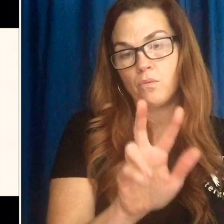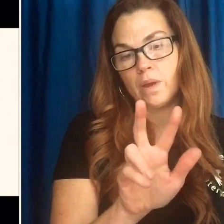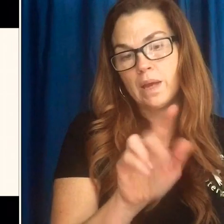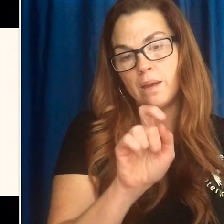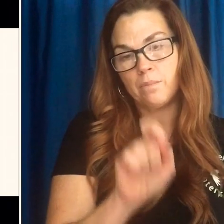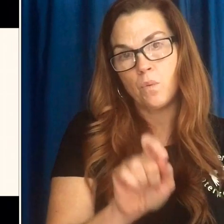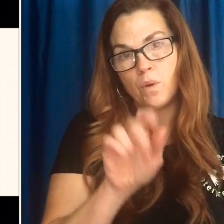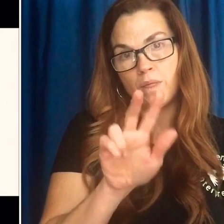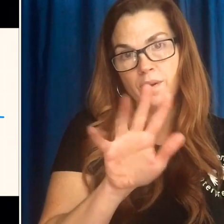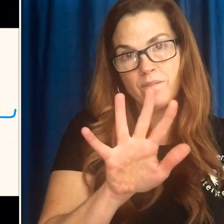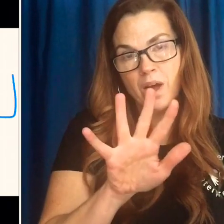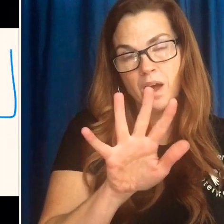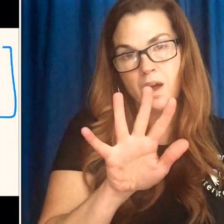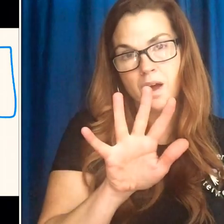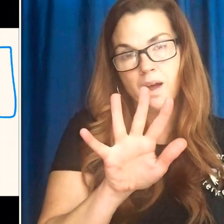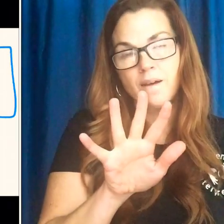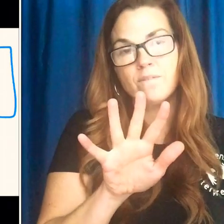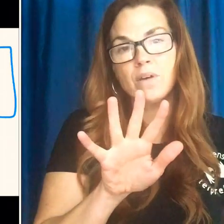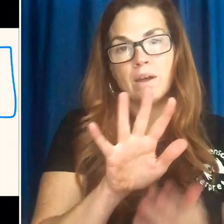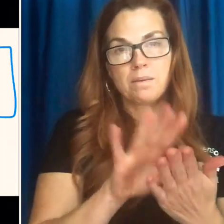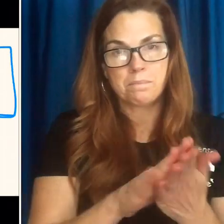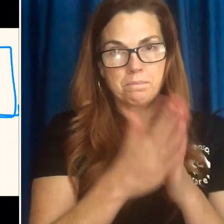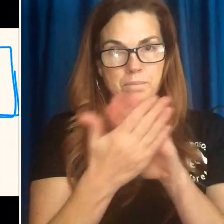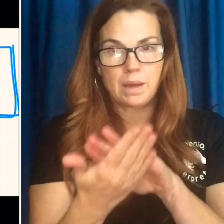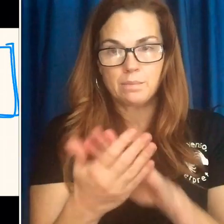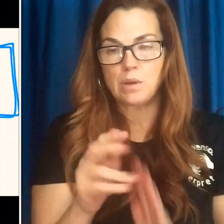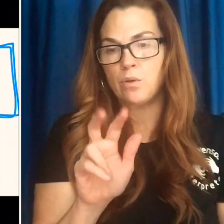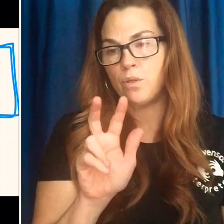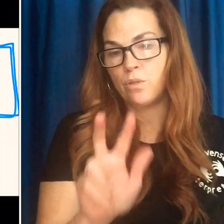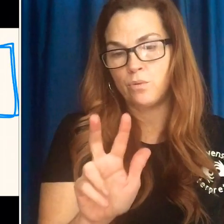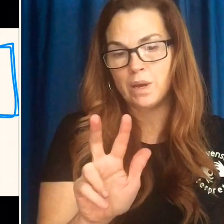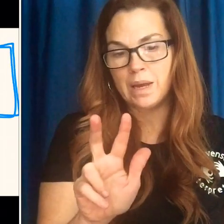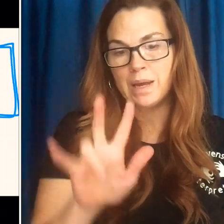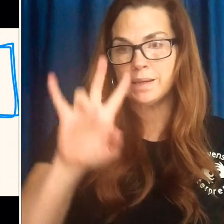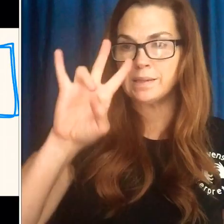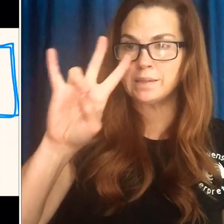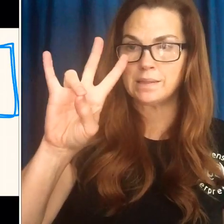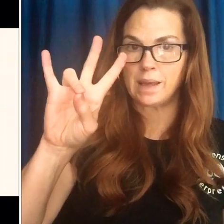3.35 is 3 7/20.